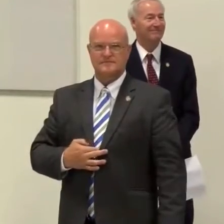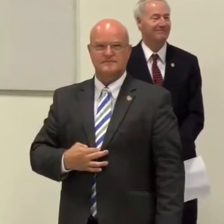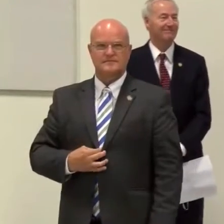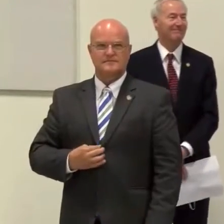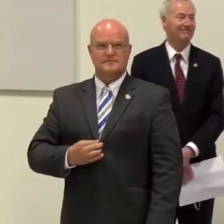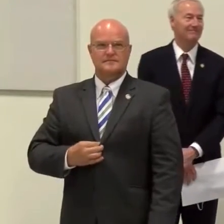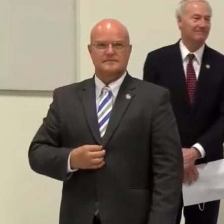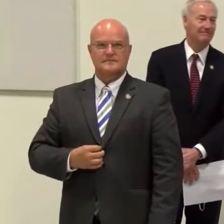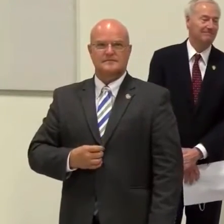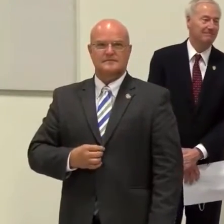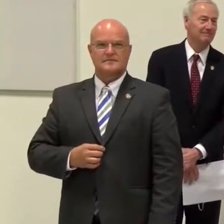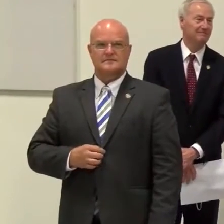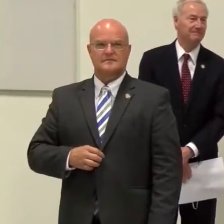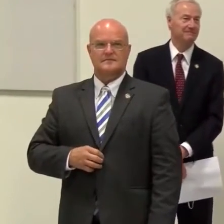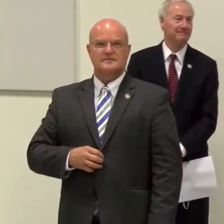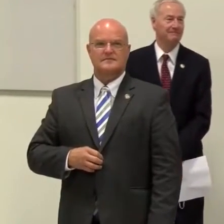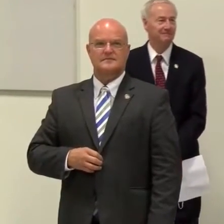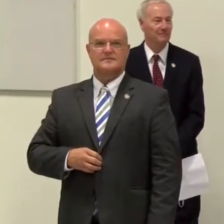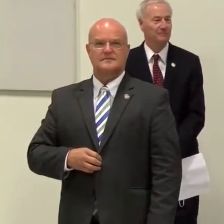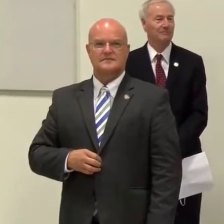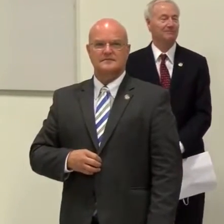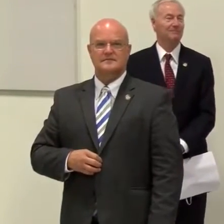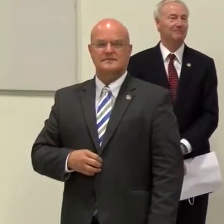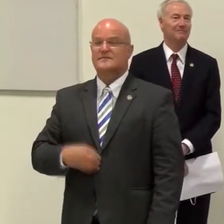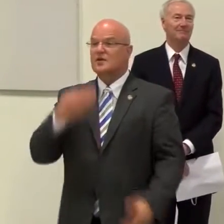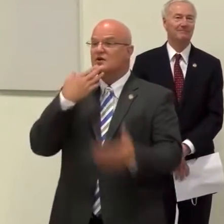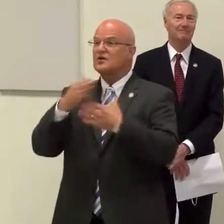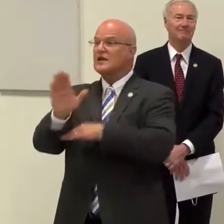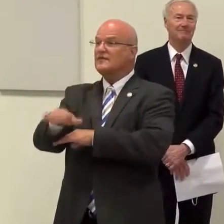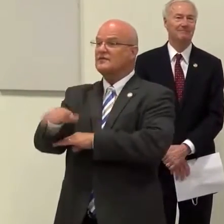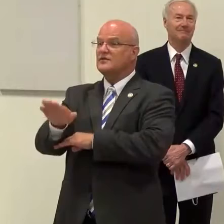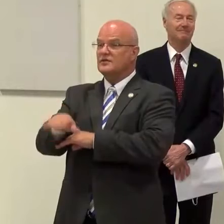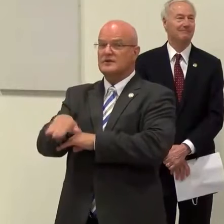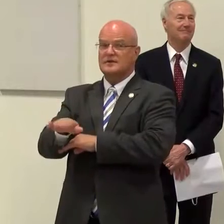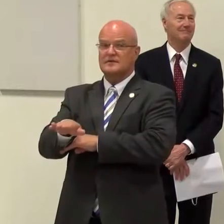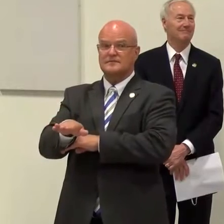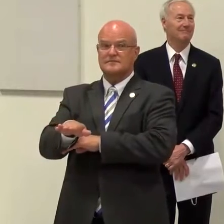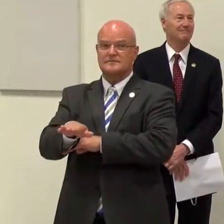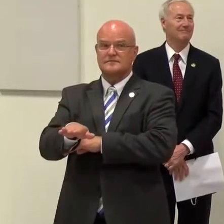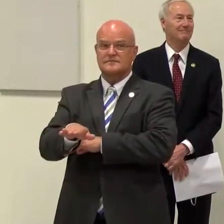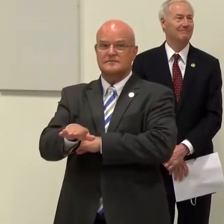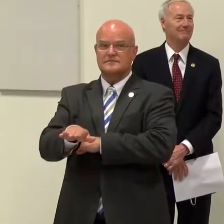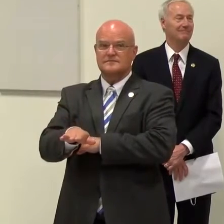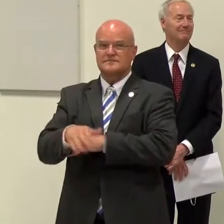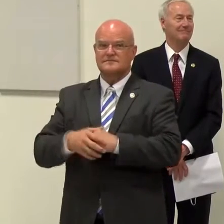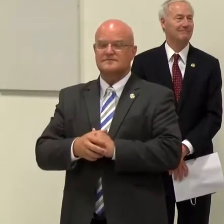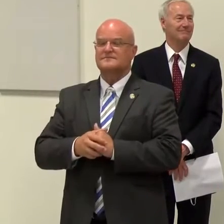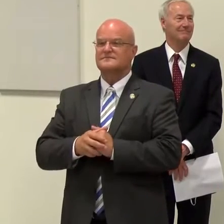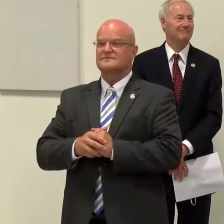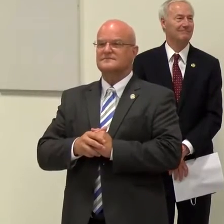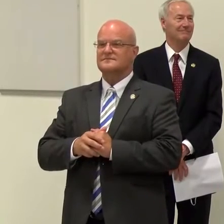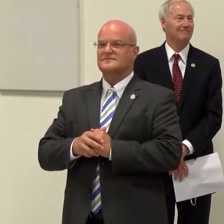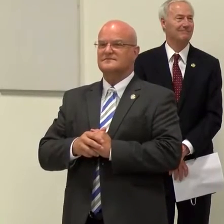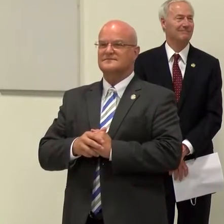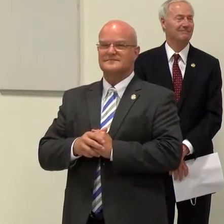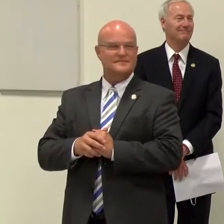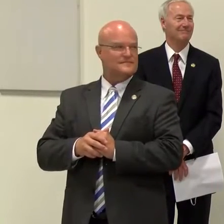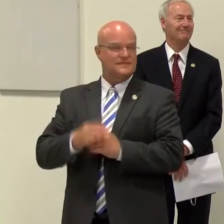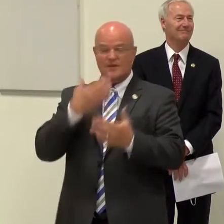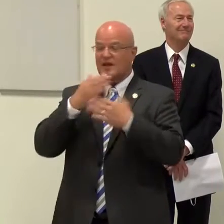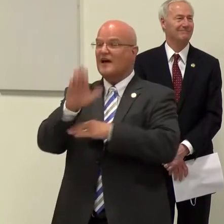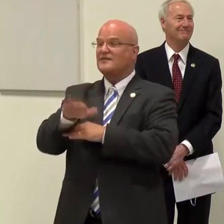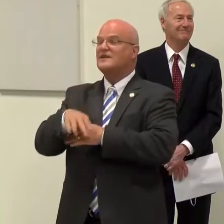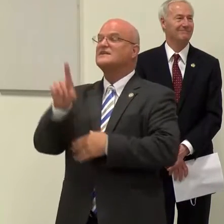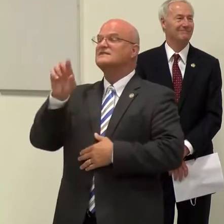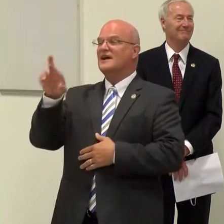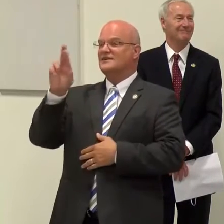el jefe de operaciones médicas del Estado. Good afternoon. I'm sorry, can you repeat that last part again? Buenas tardes, I'm sorry. Good afternoon,